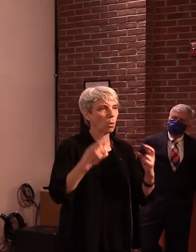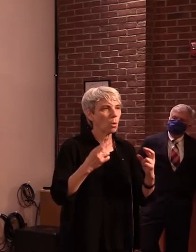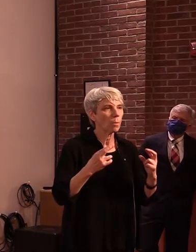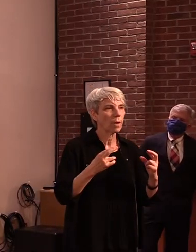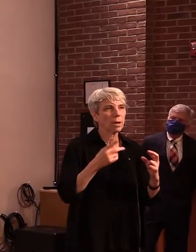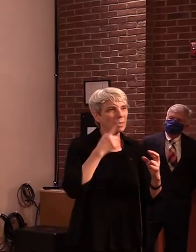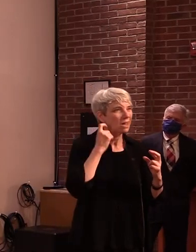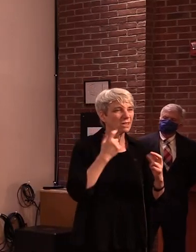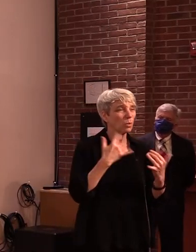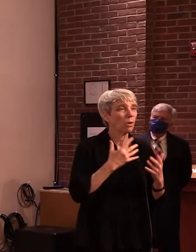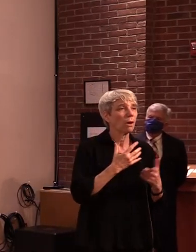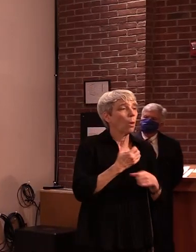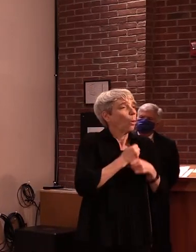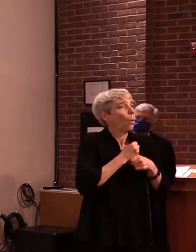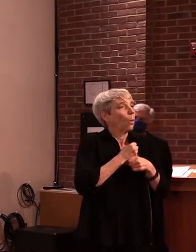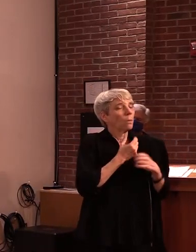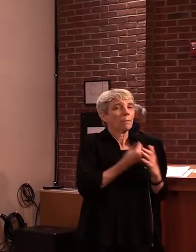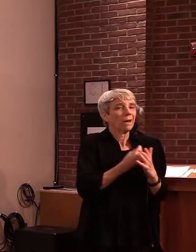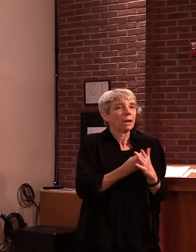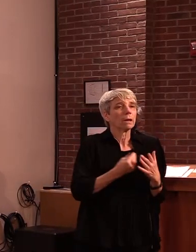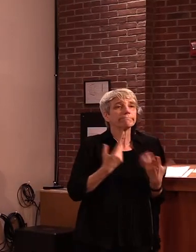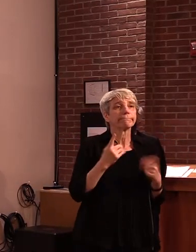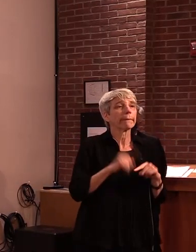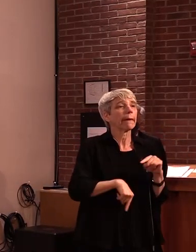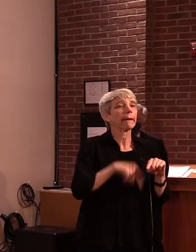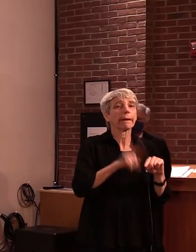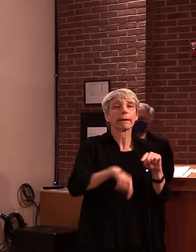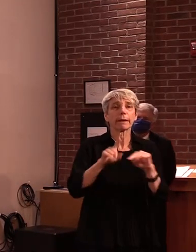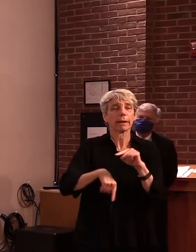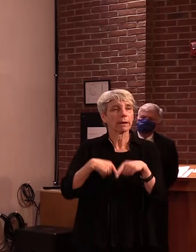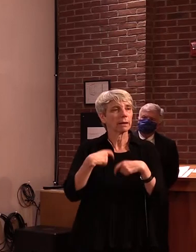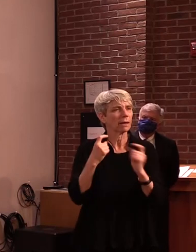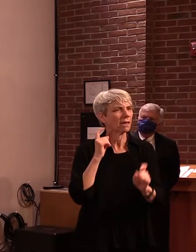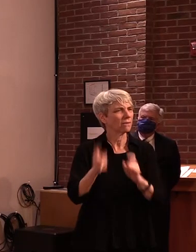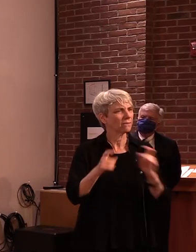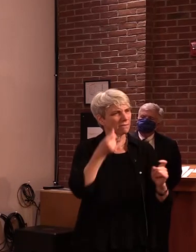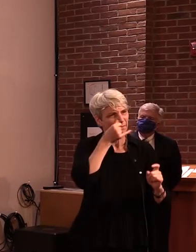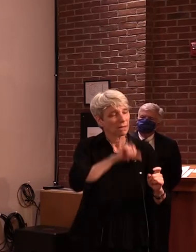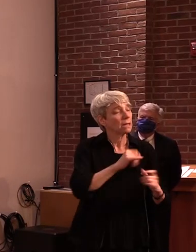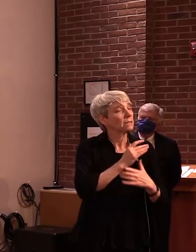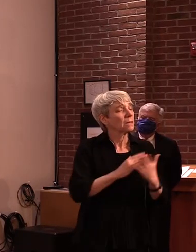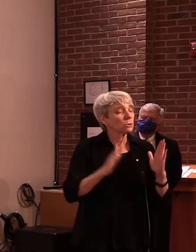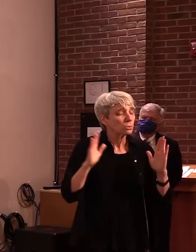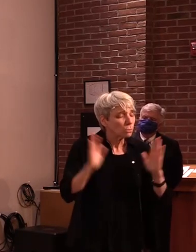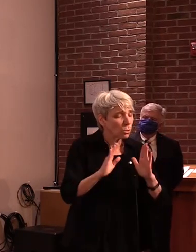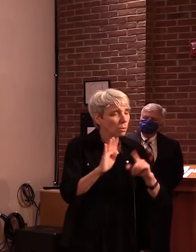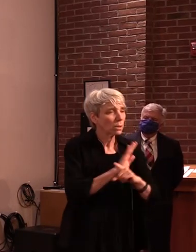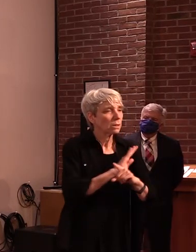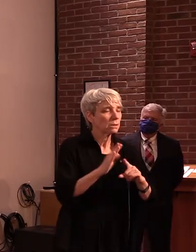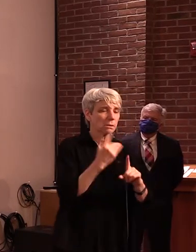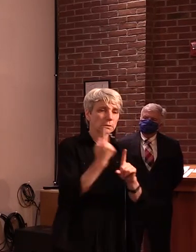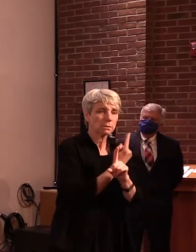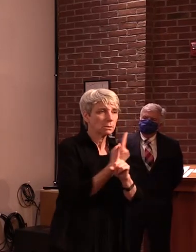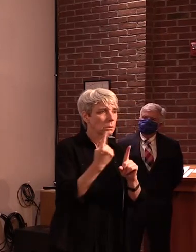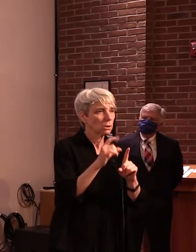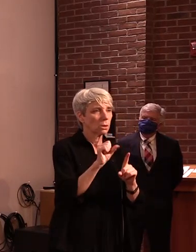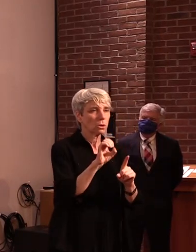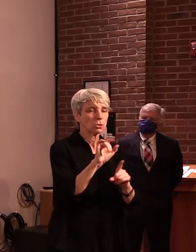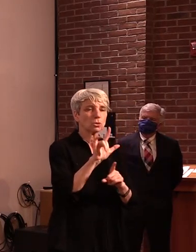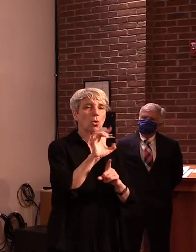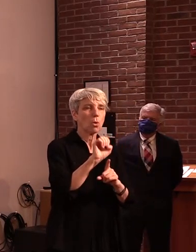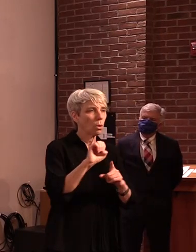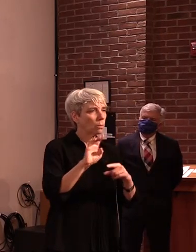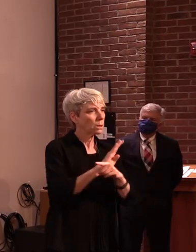the door, because we're seeing some of the same things, whether it's sole proprietors and so forth, or those who haven't gotten